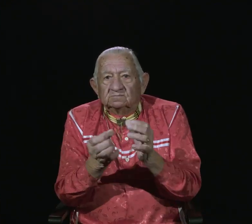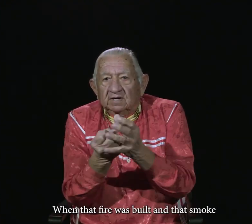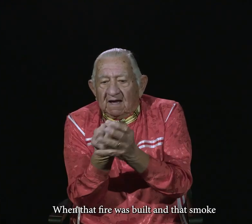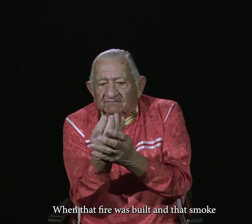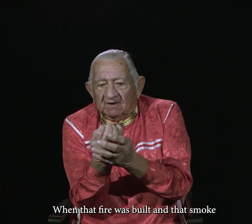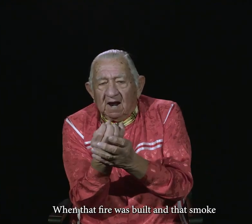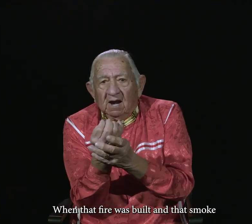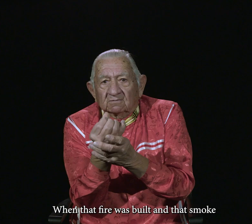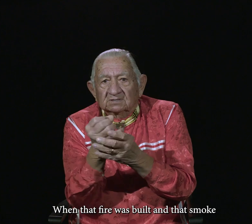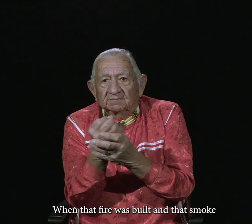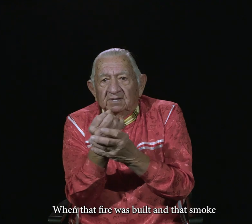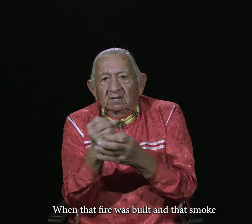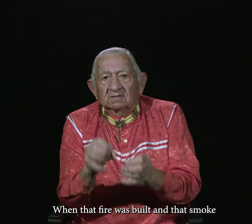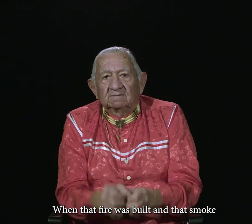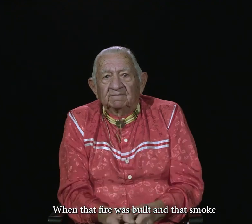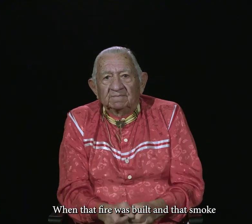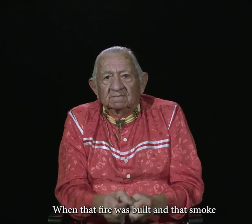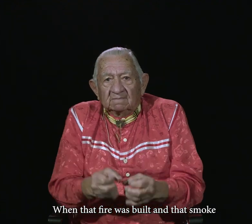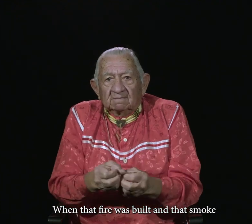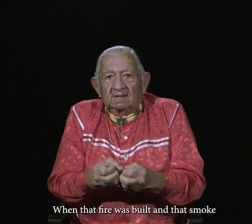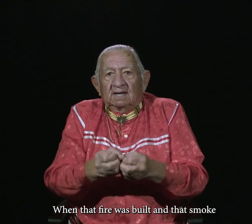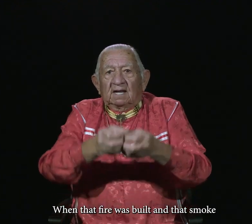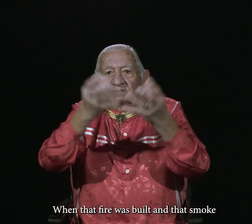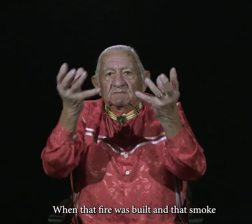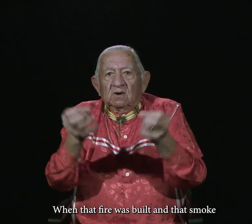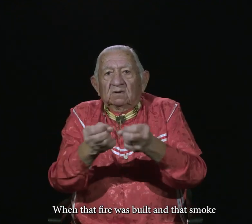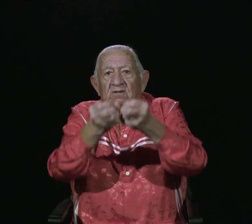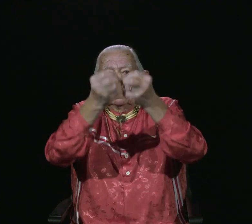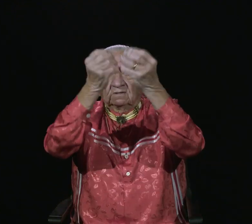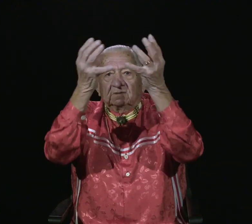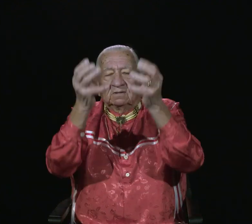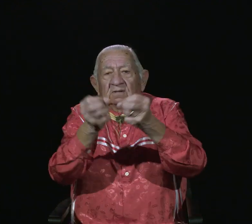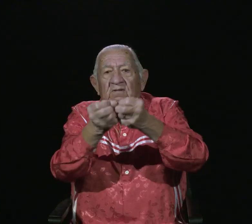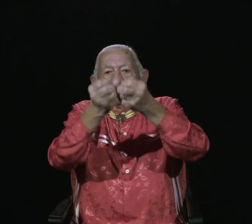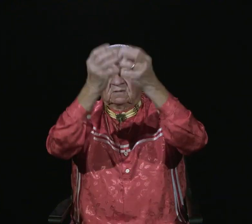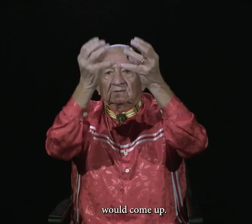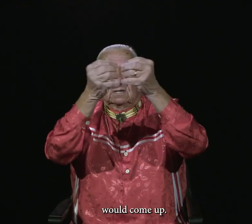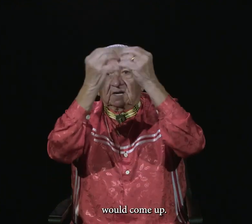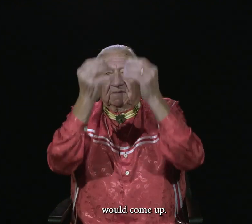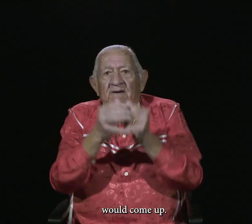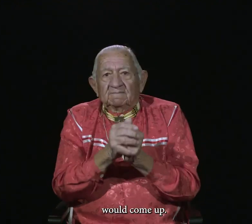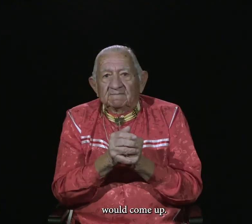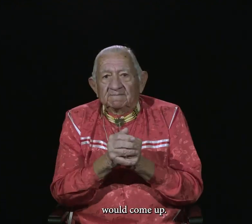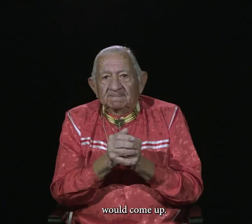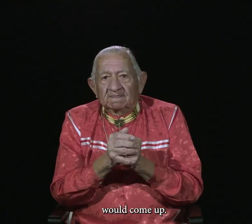when that fire was built and that smoke would come up,